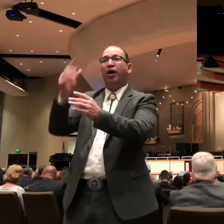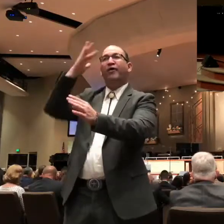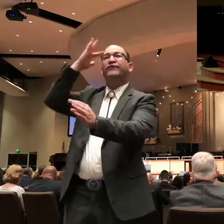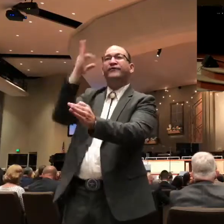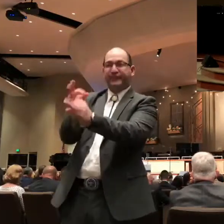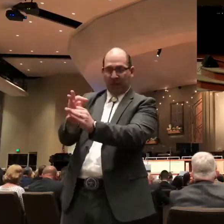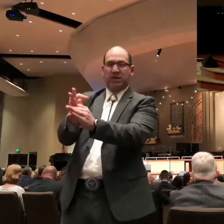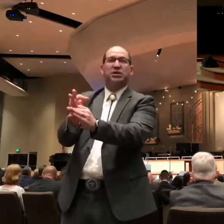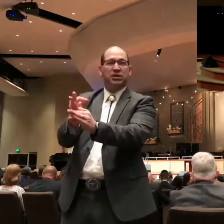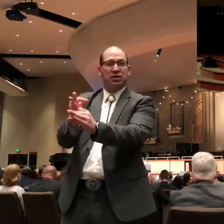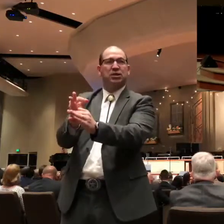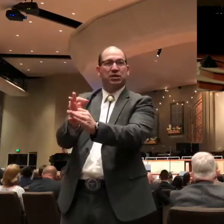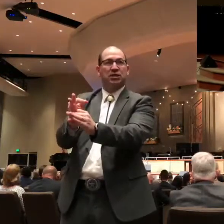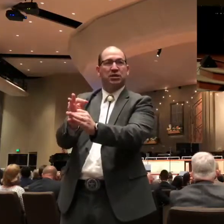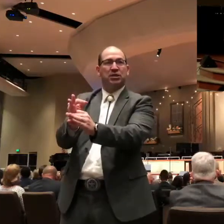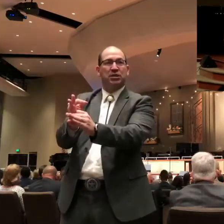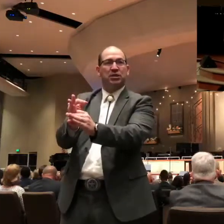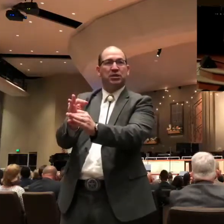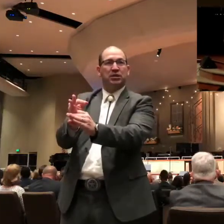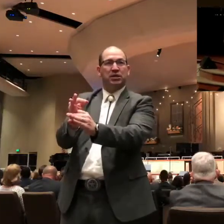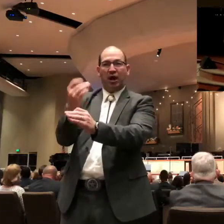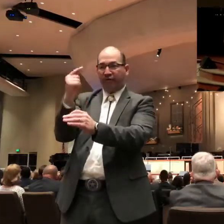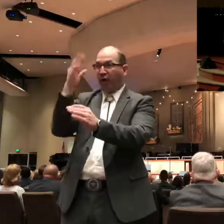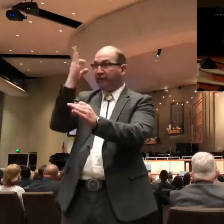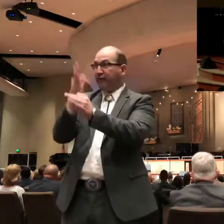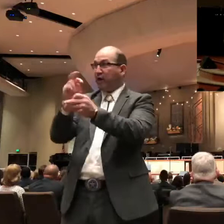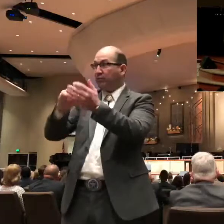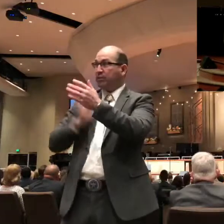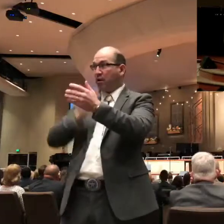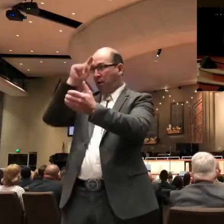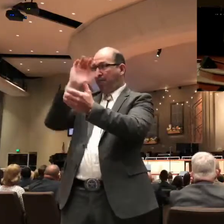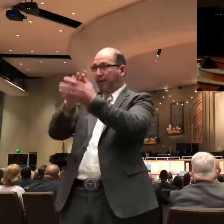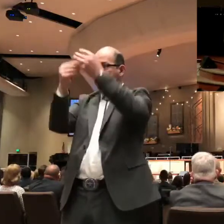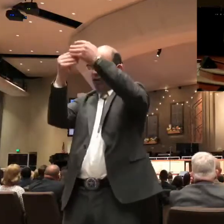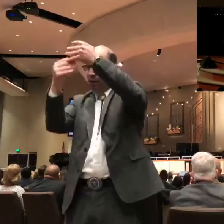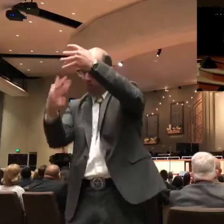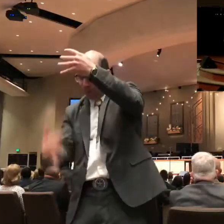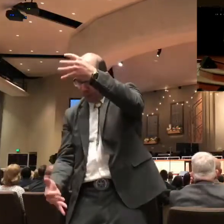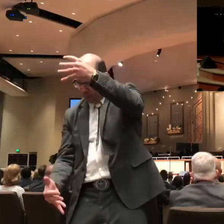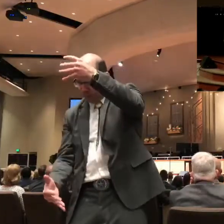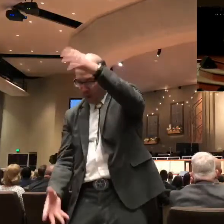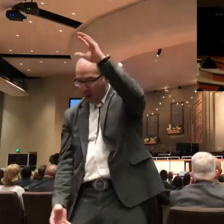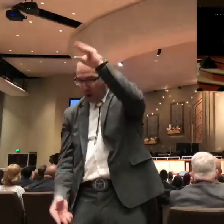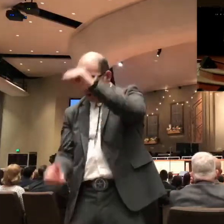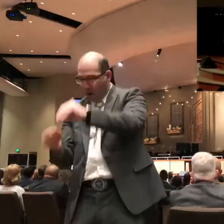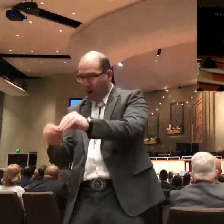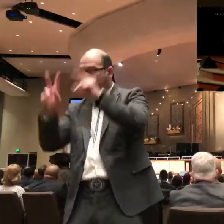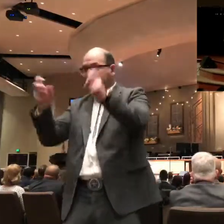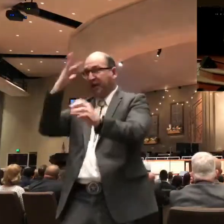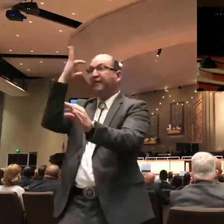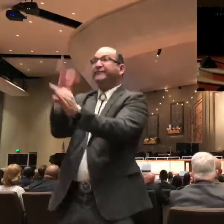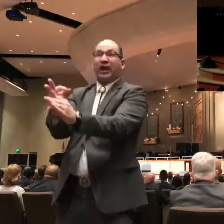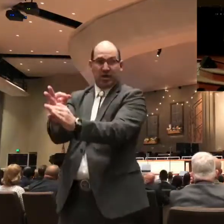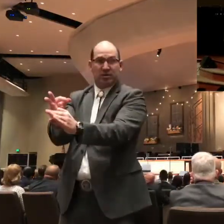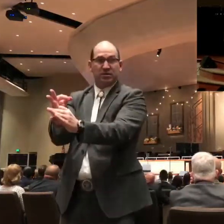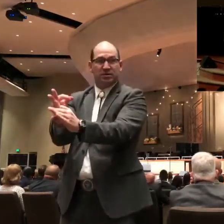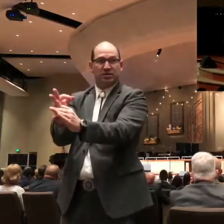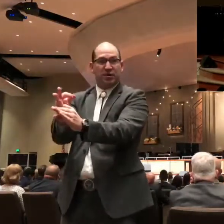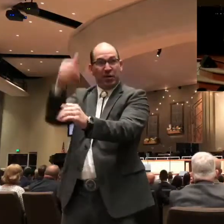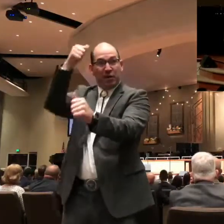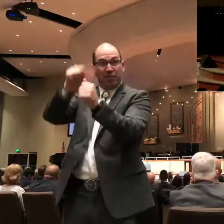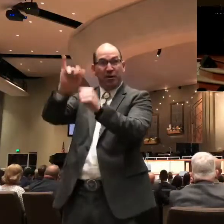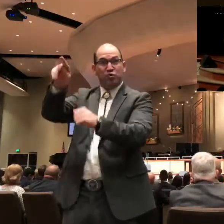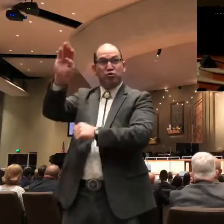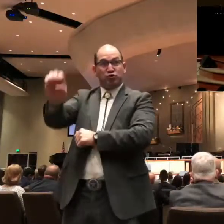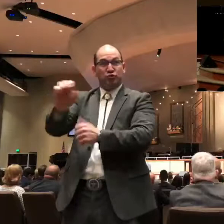All right, look here for just a moment. The phrase the faith refers to a body of truth. It refers to the faith once delivered unto the saints,